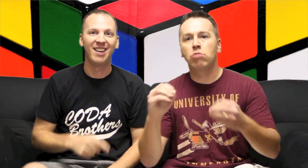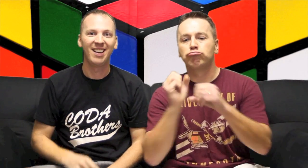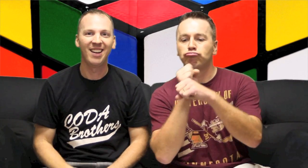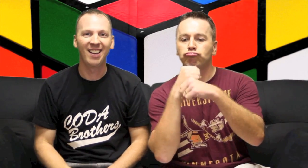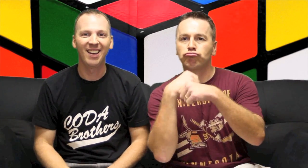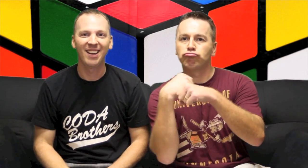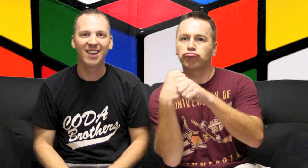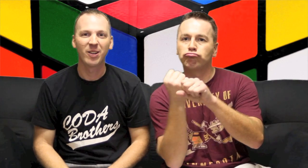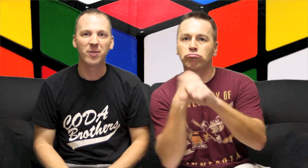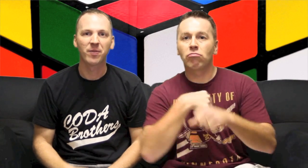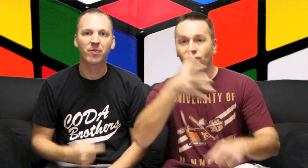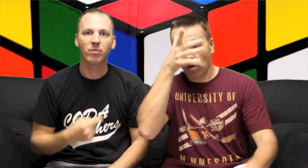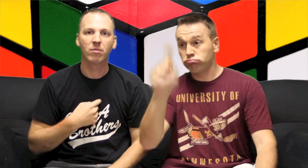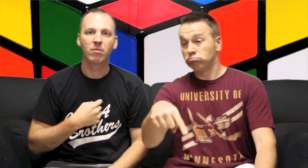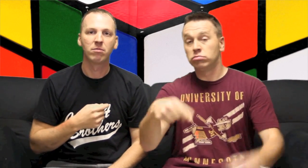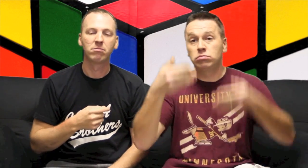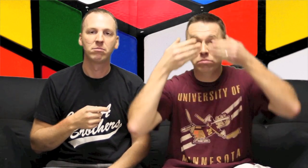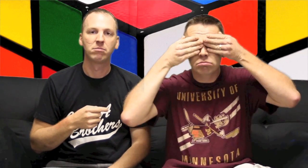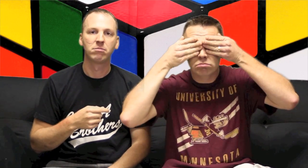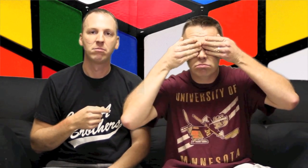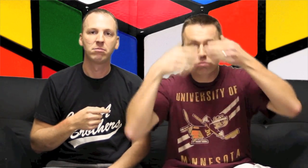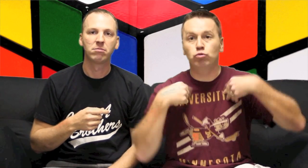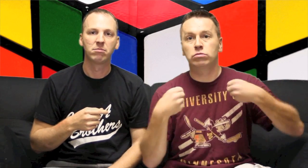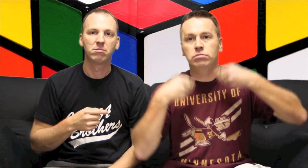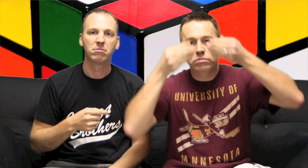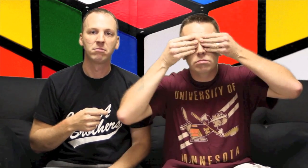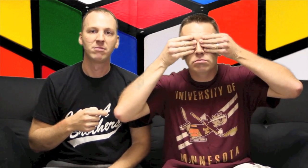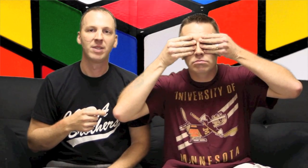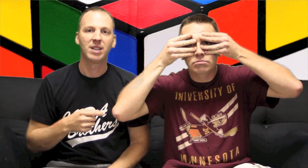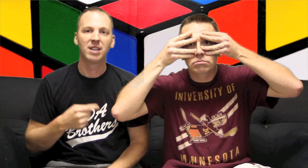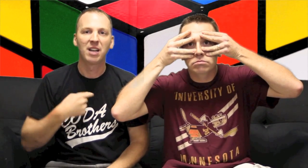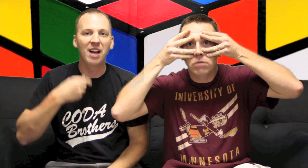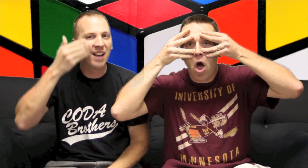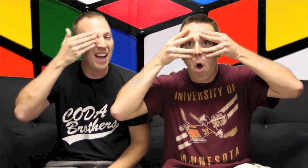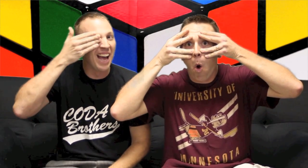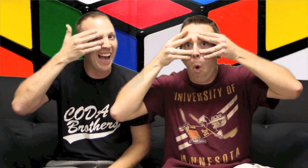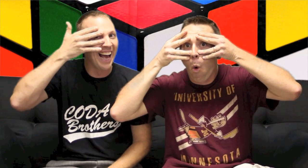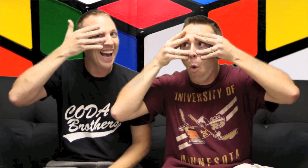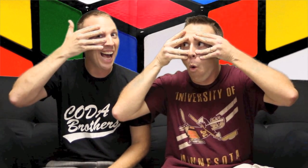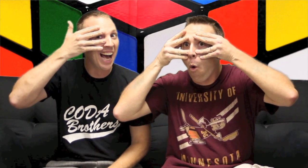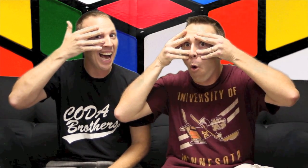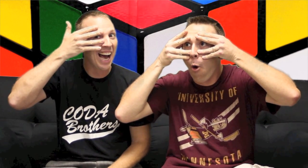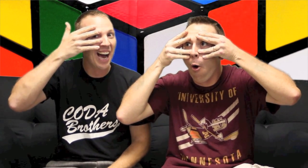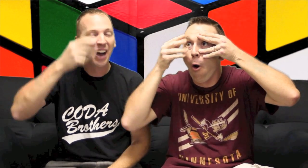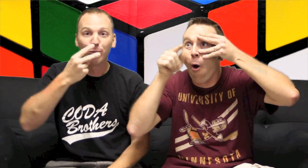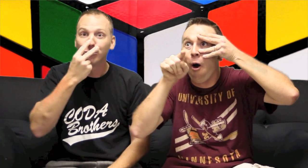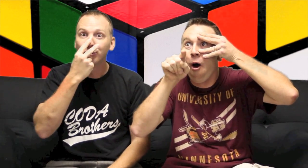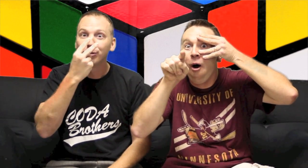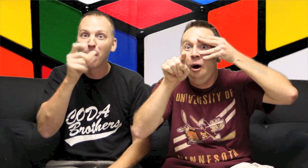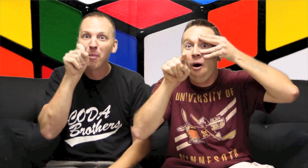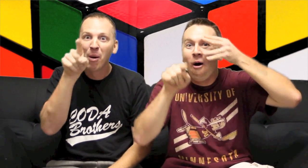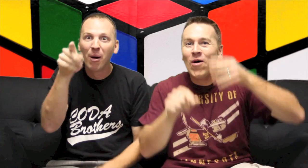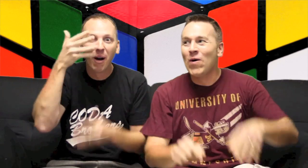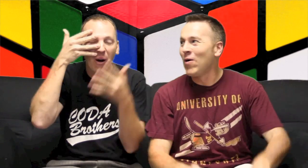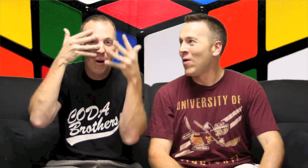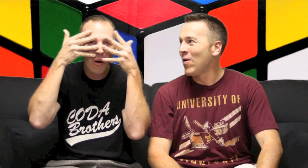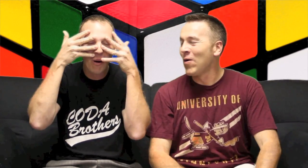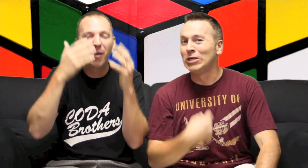time for the making out scenes. My dad said, close your eyes. And I did this. Oh my goodness. Look what I'm seeing. So, you know what